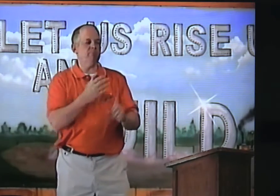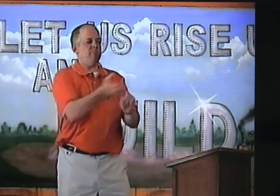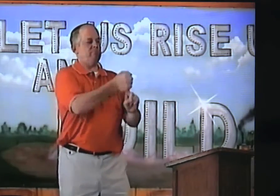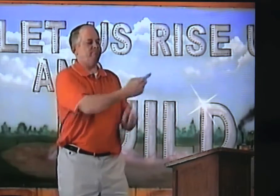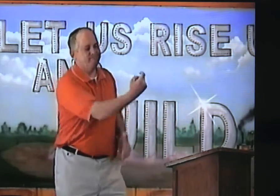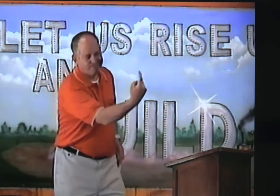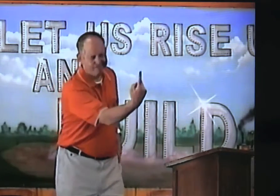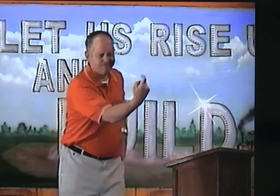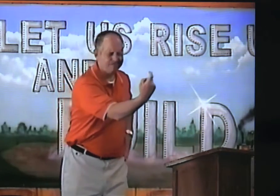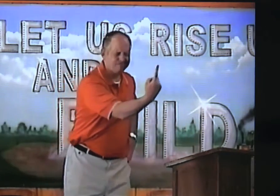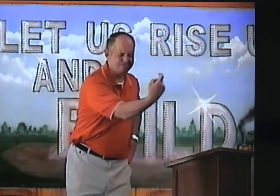Later, I caught him.